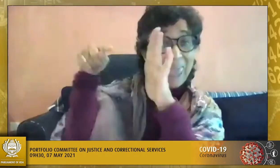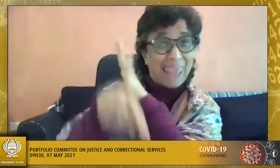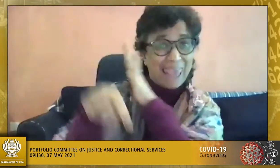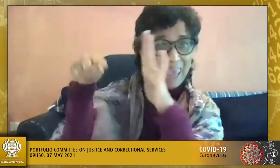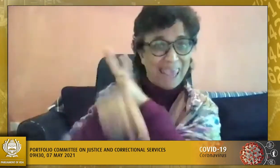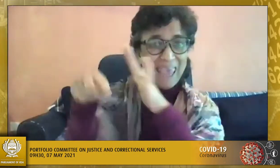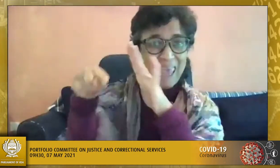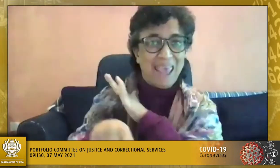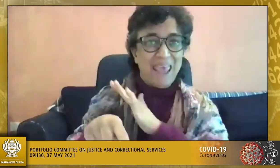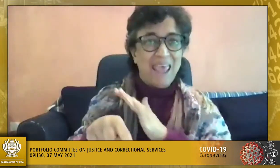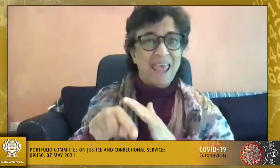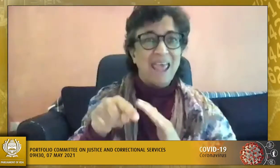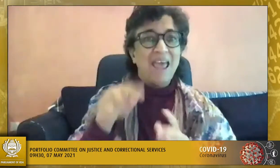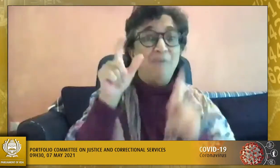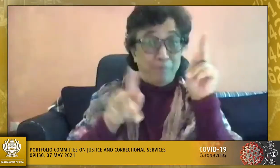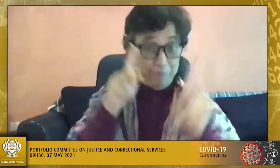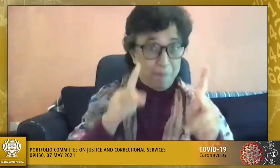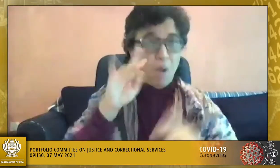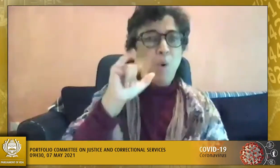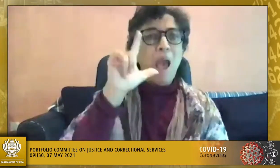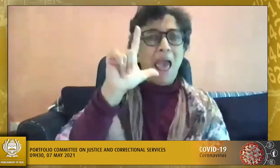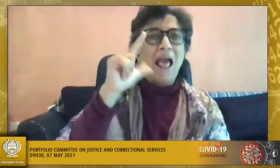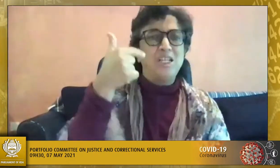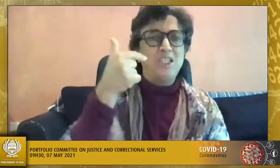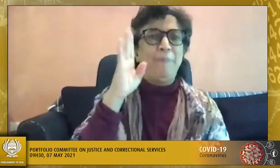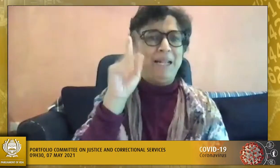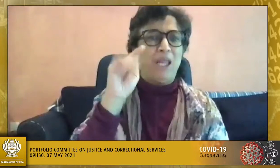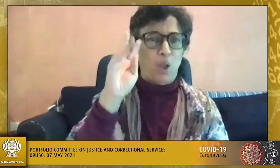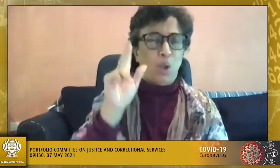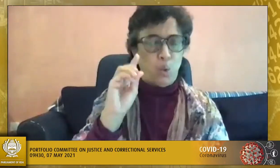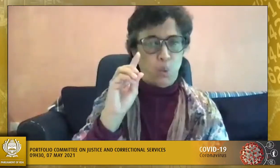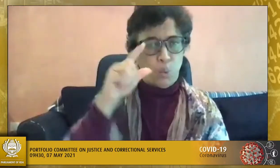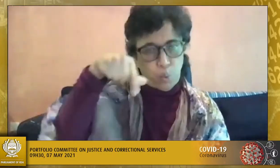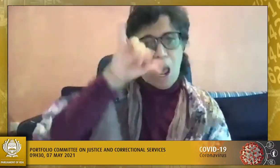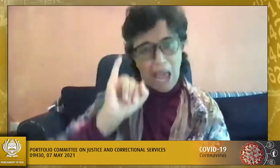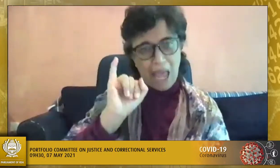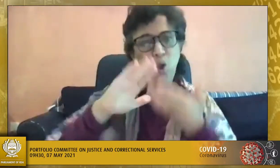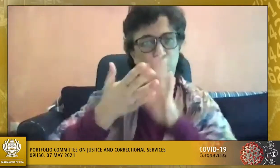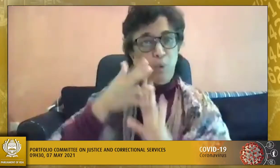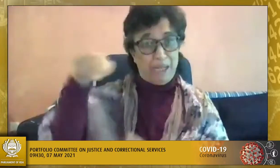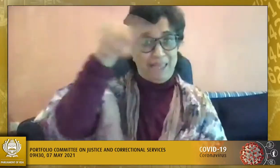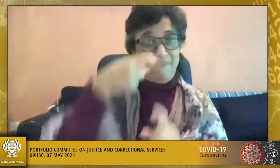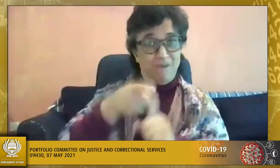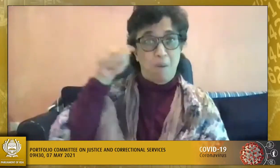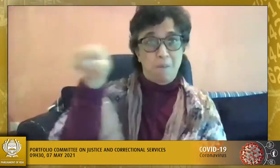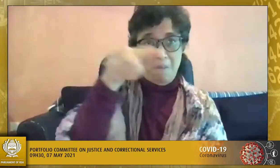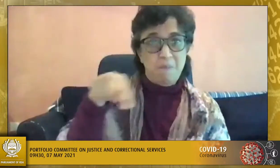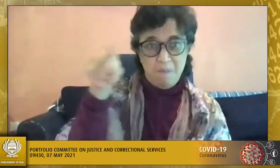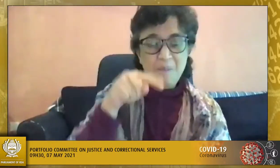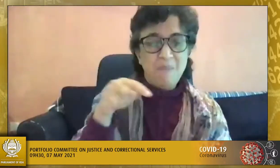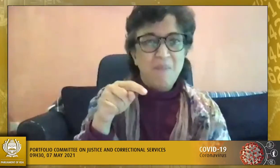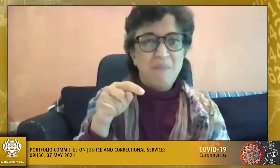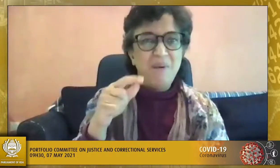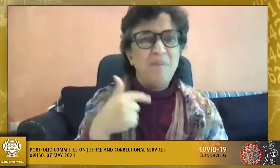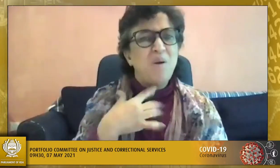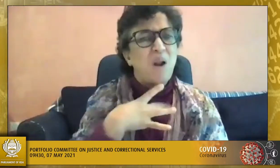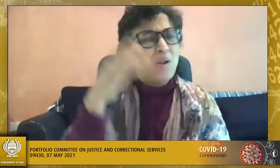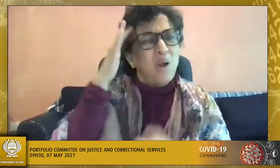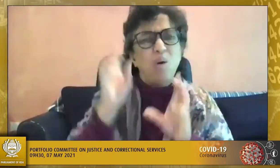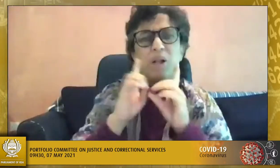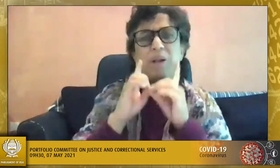surge of hate speech and hate crimes and the killing of people and who are from the